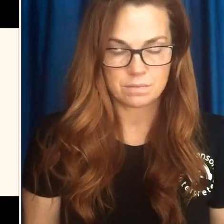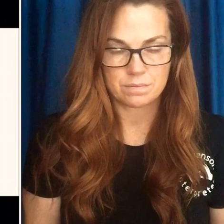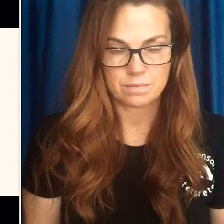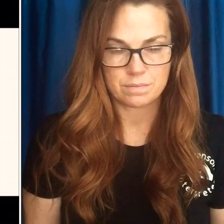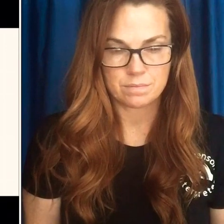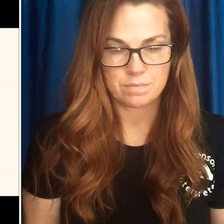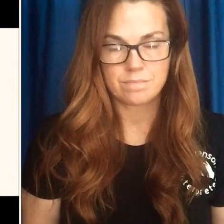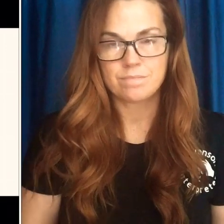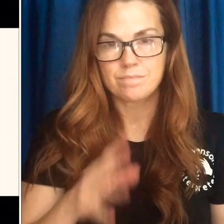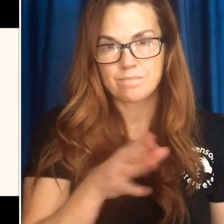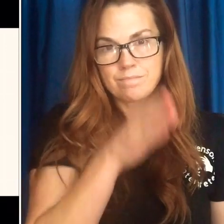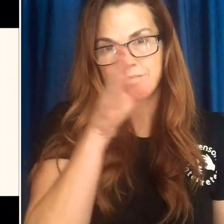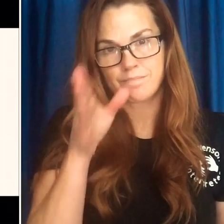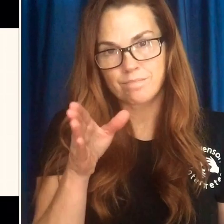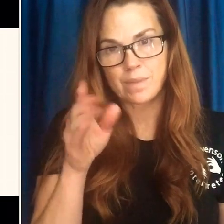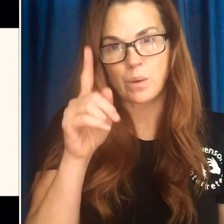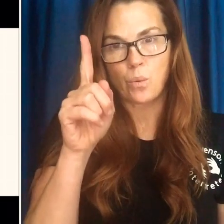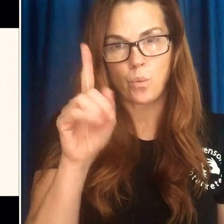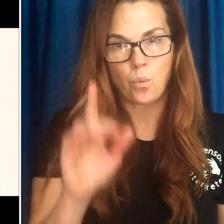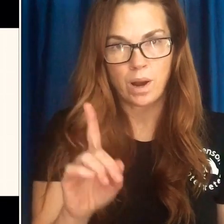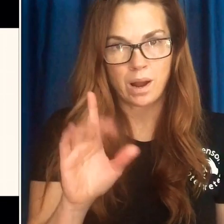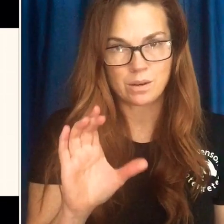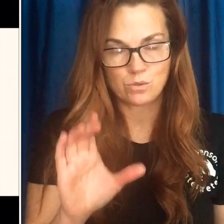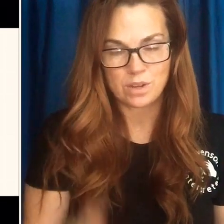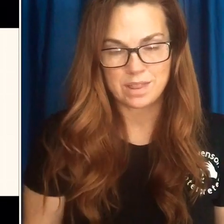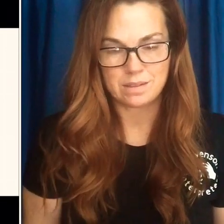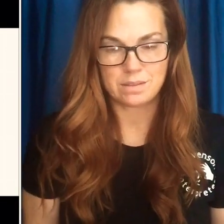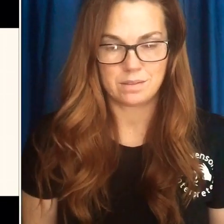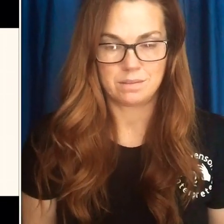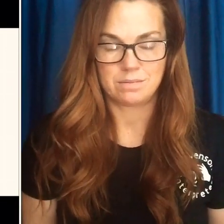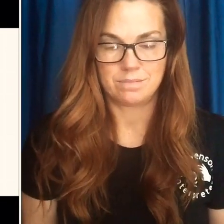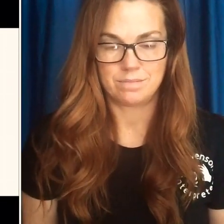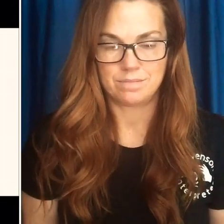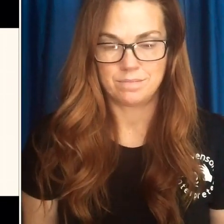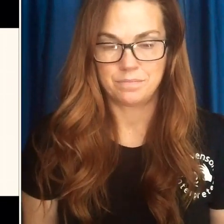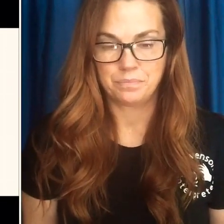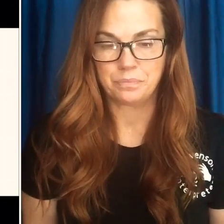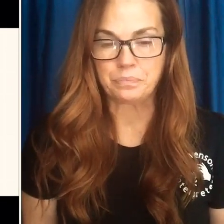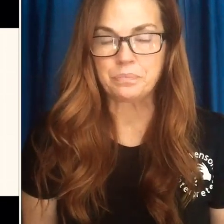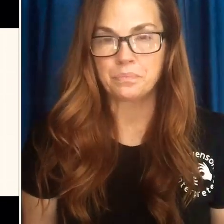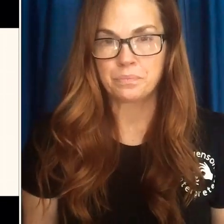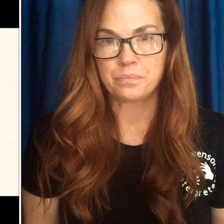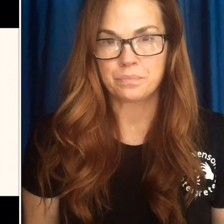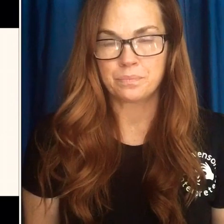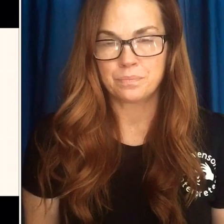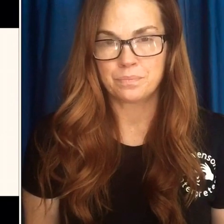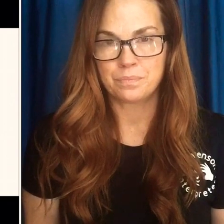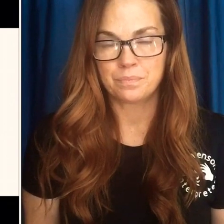And this place value would be the hundredths.